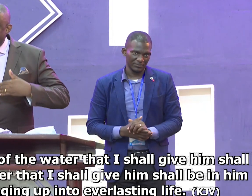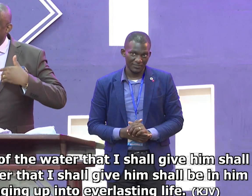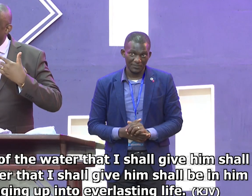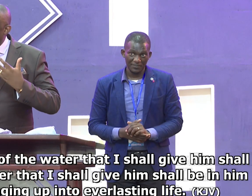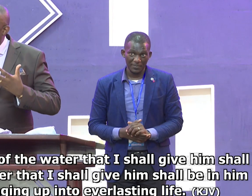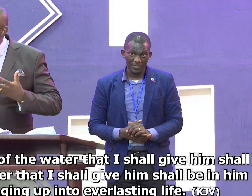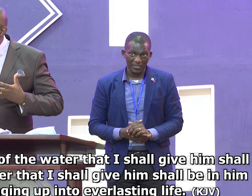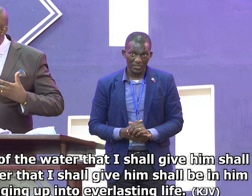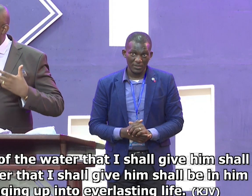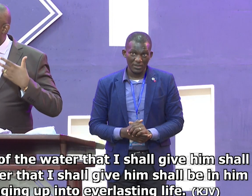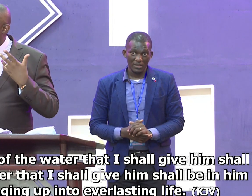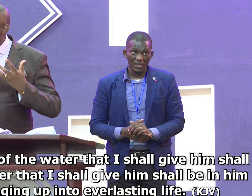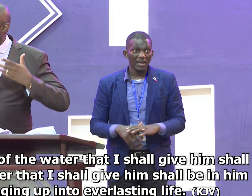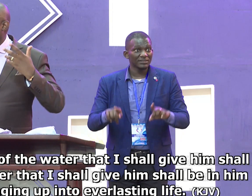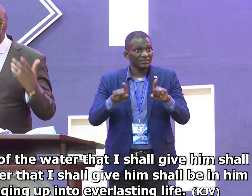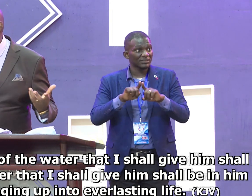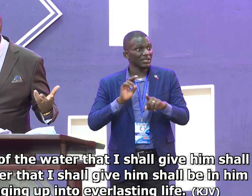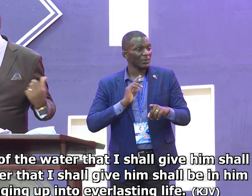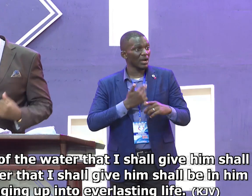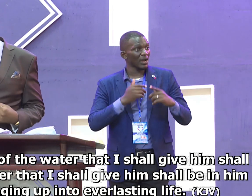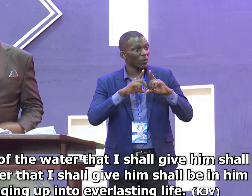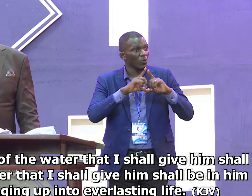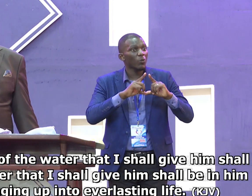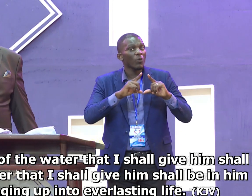That even our words should be with